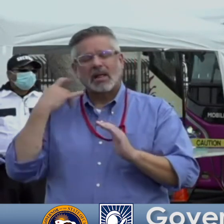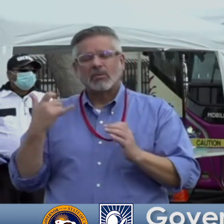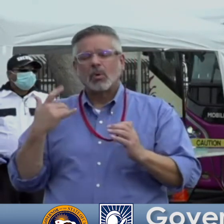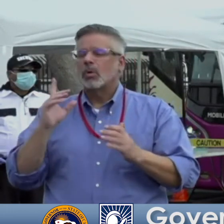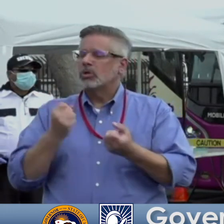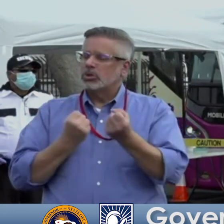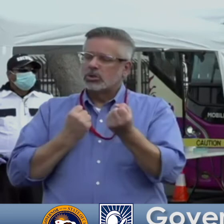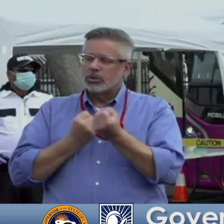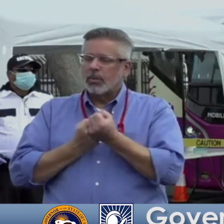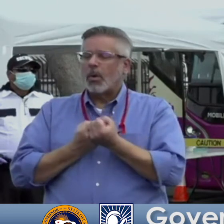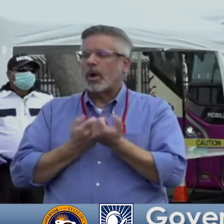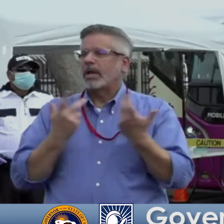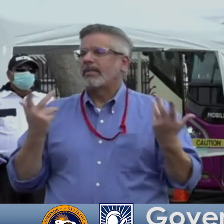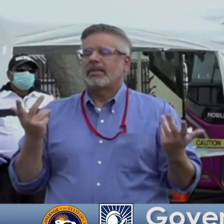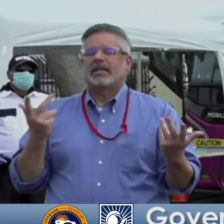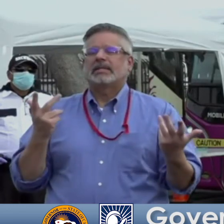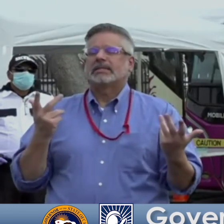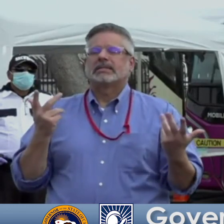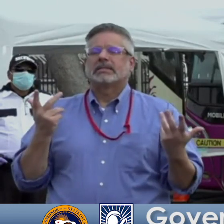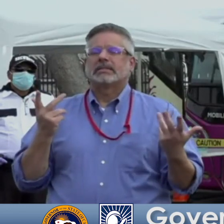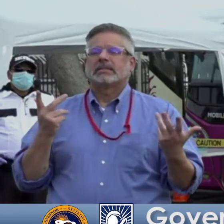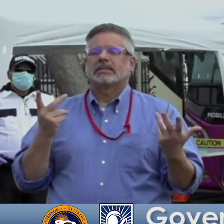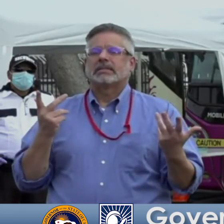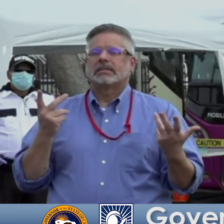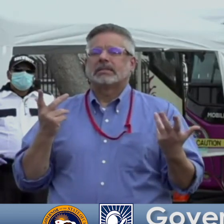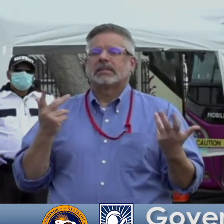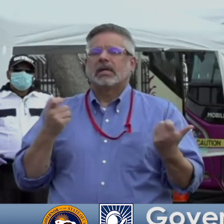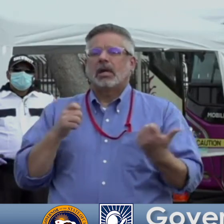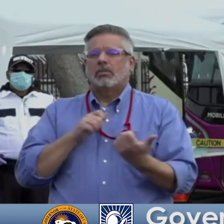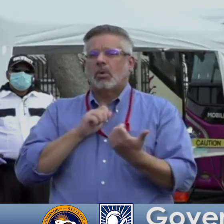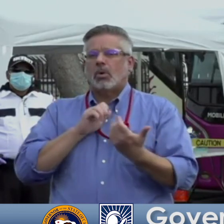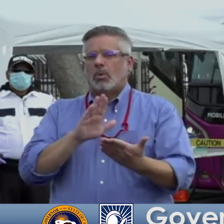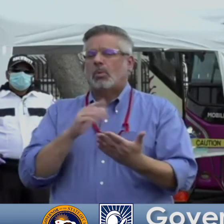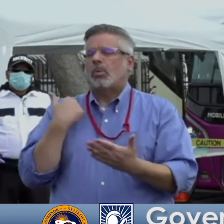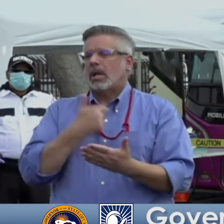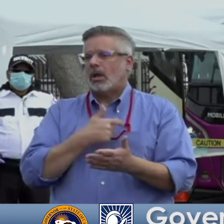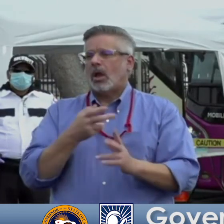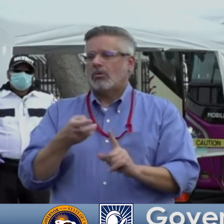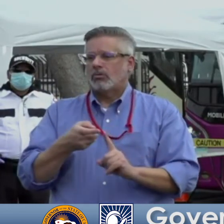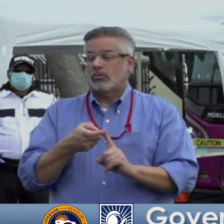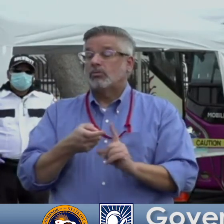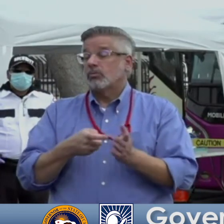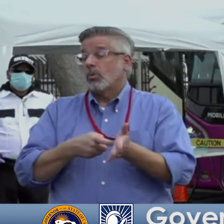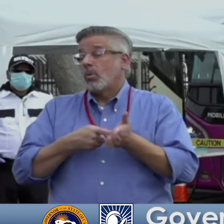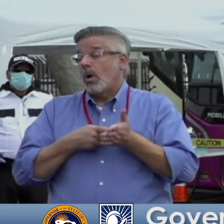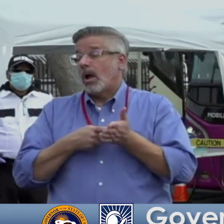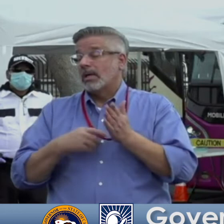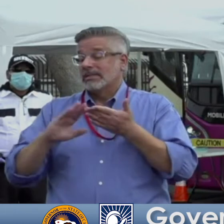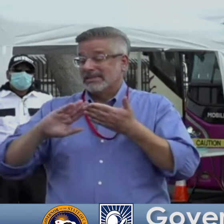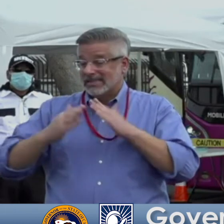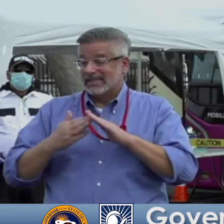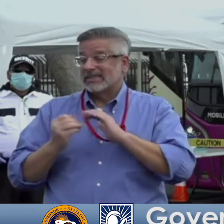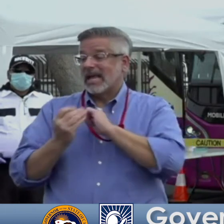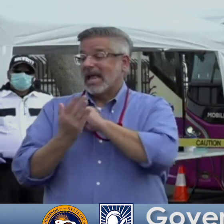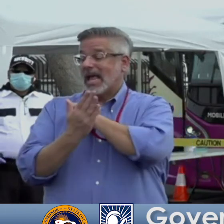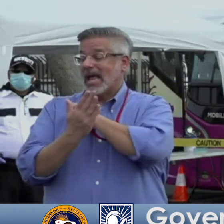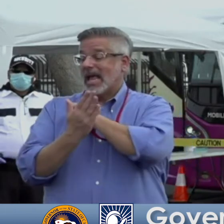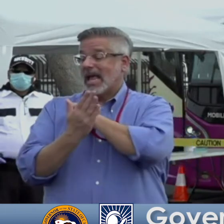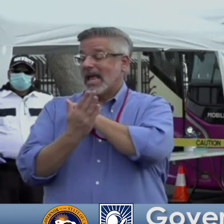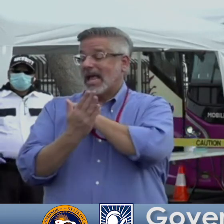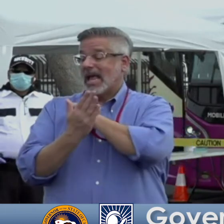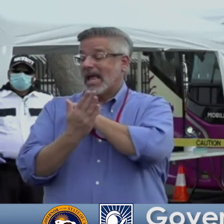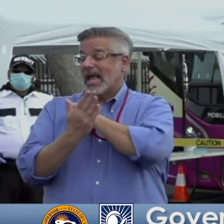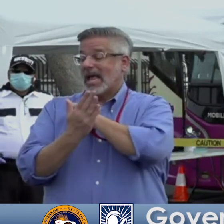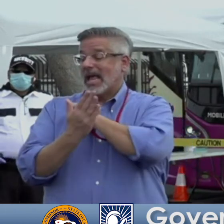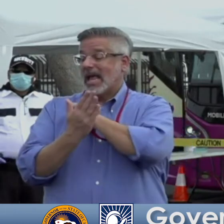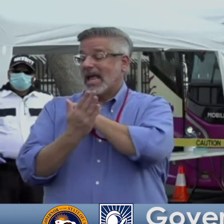who supported this approach. We are requiring cities and counties, and what we